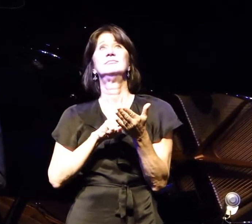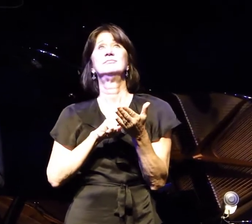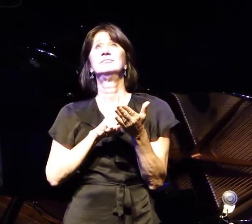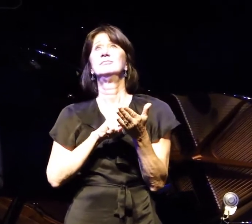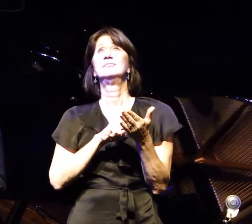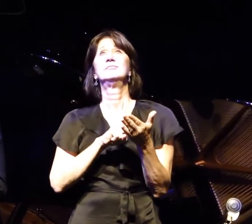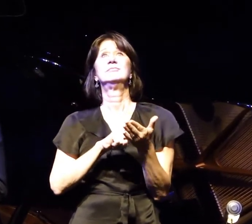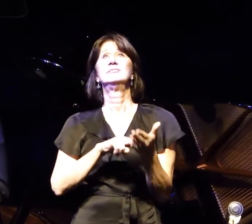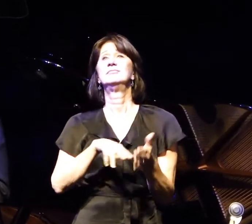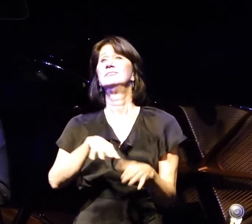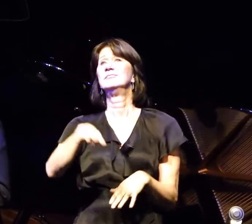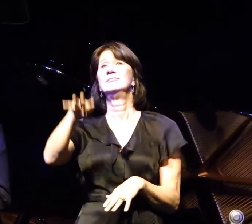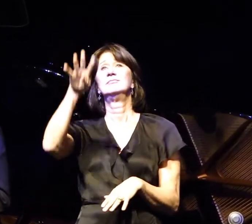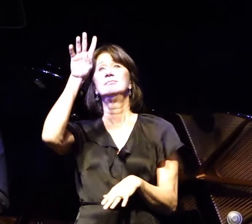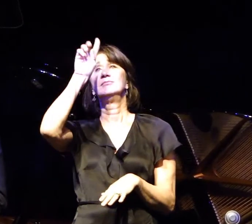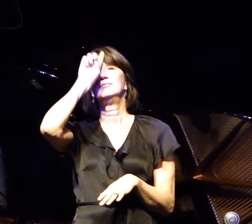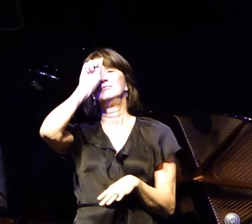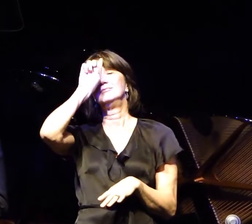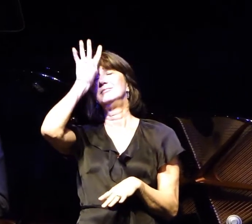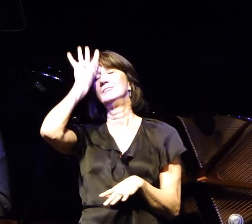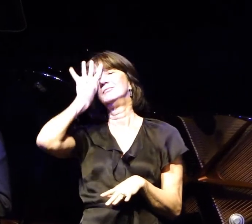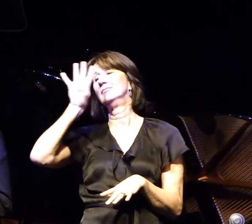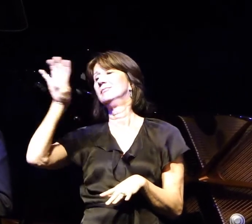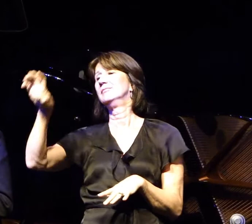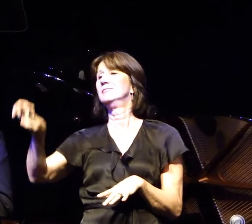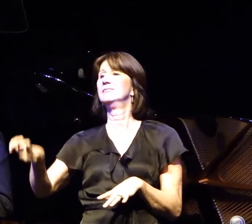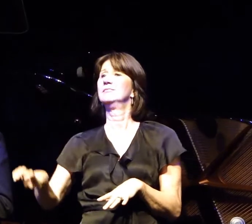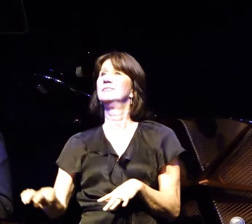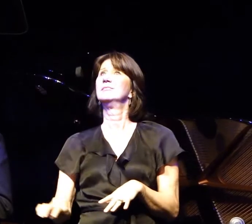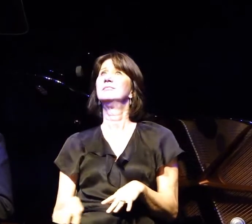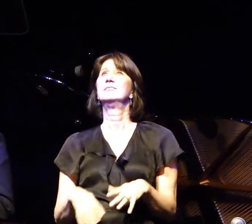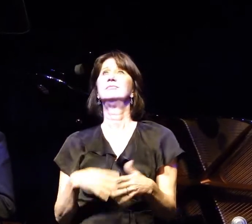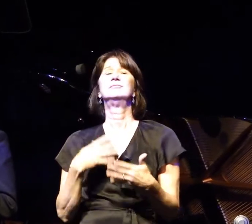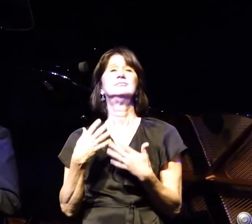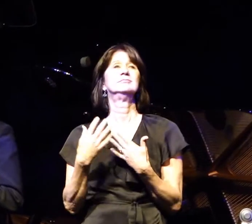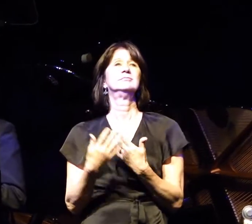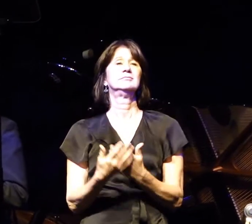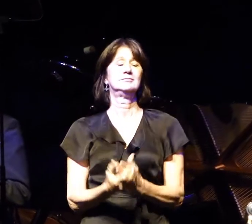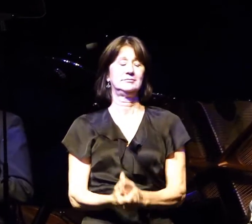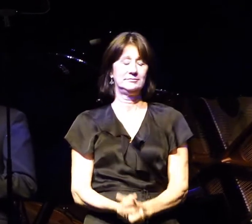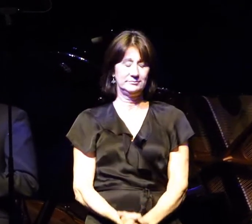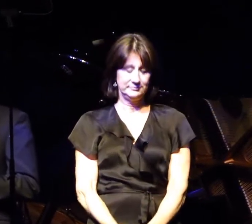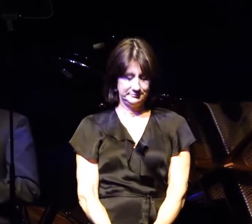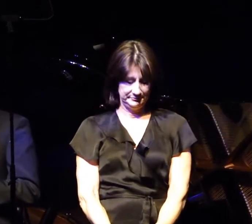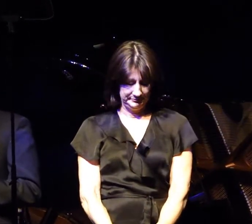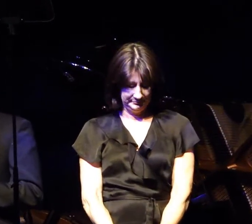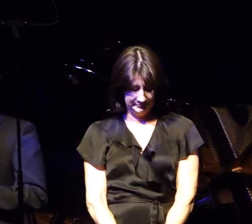At all.